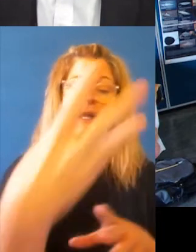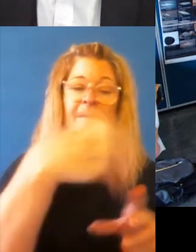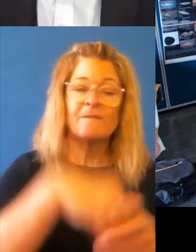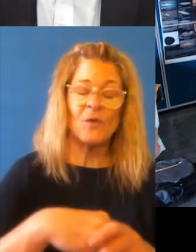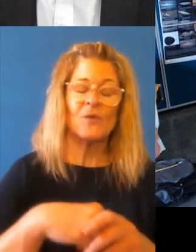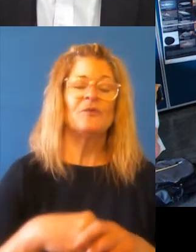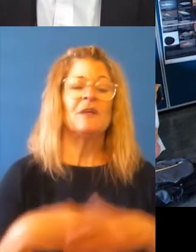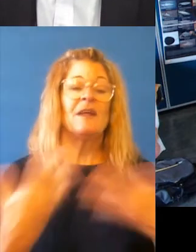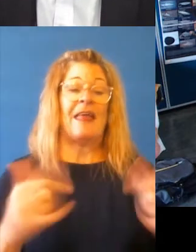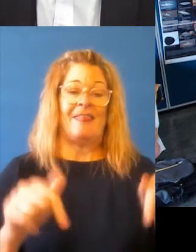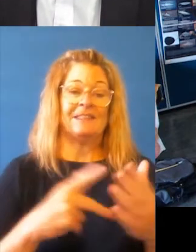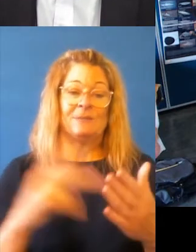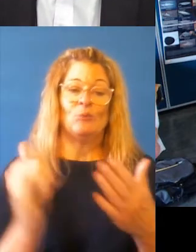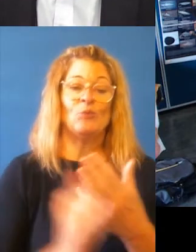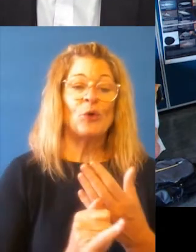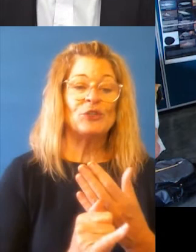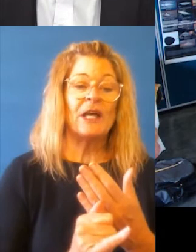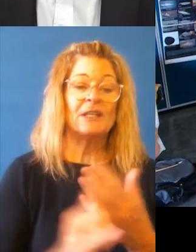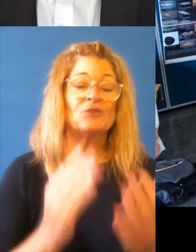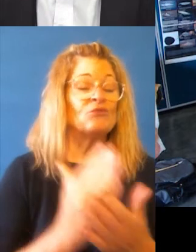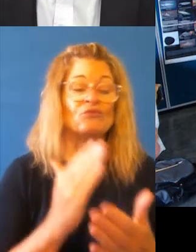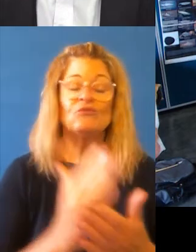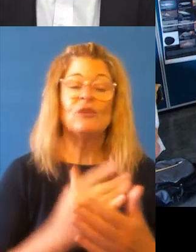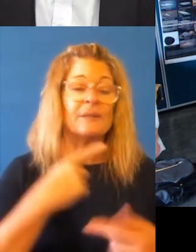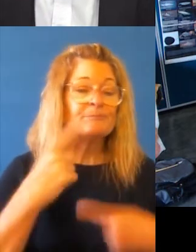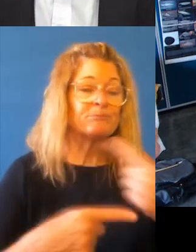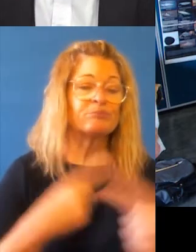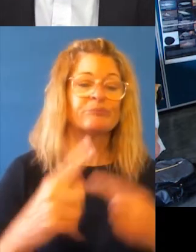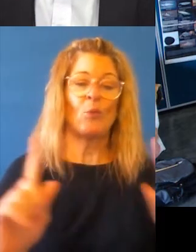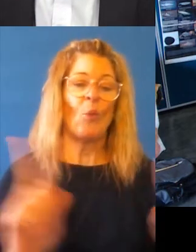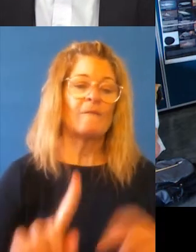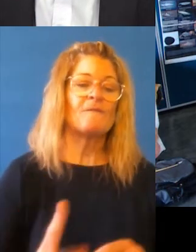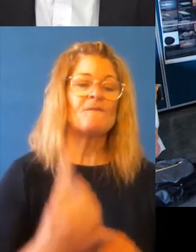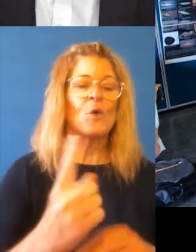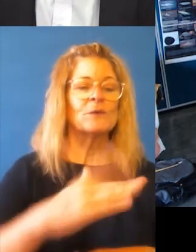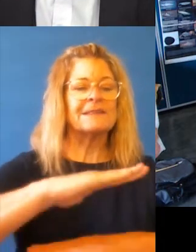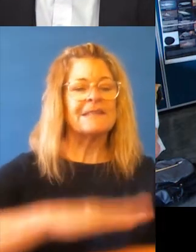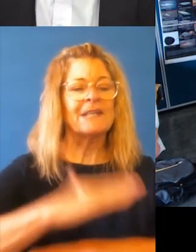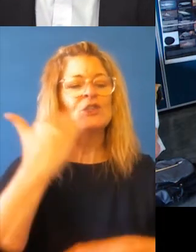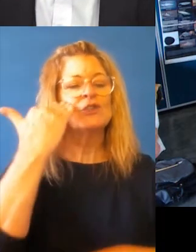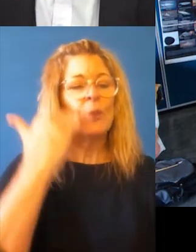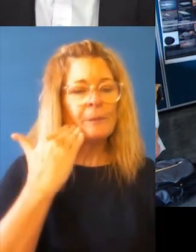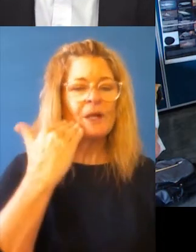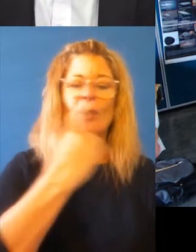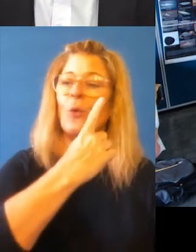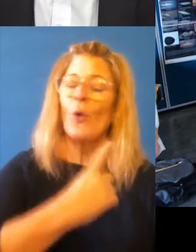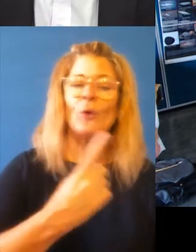this project set out to capture what First Nations women and girls and their communities